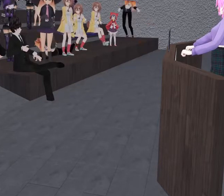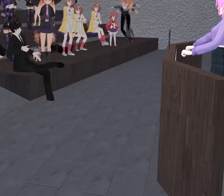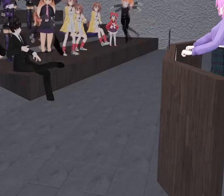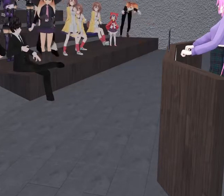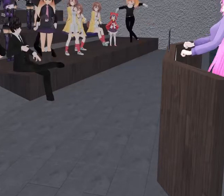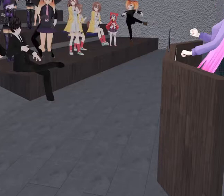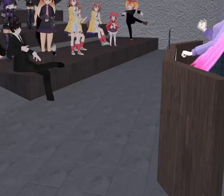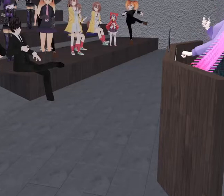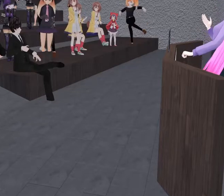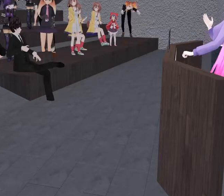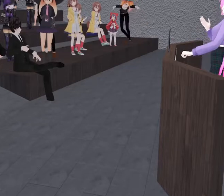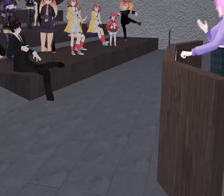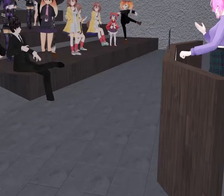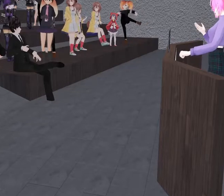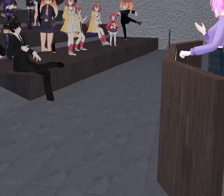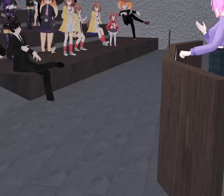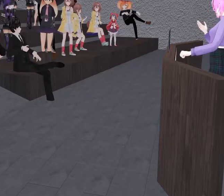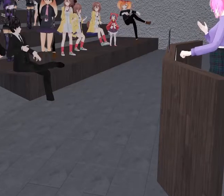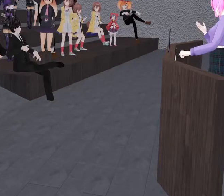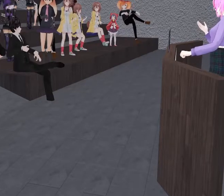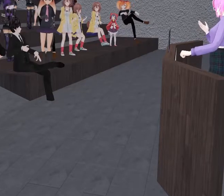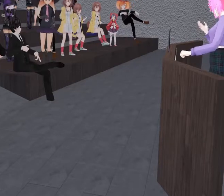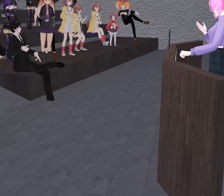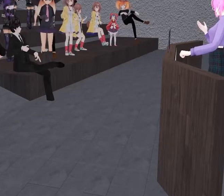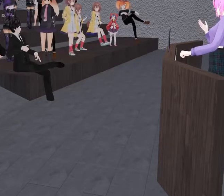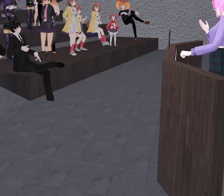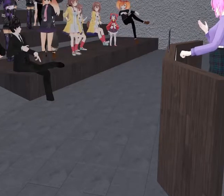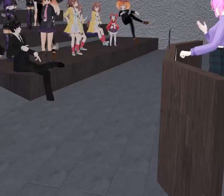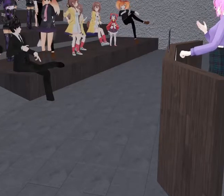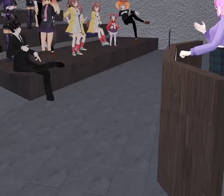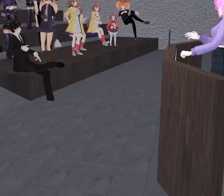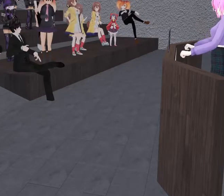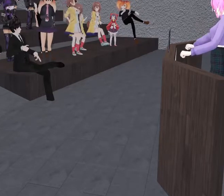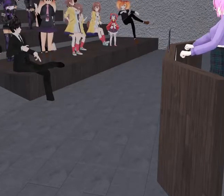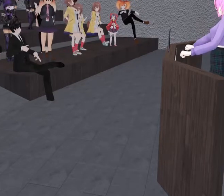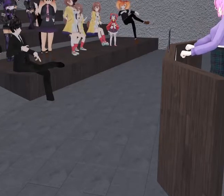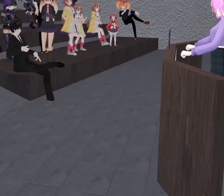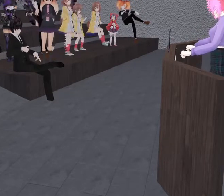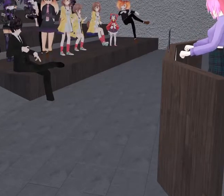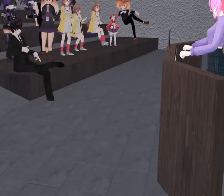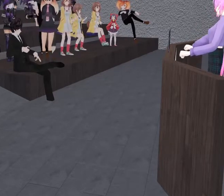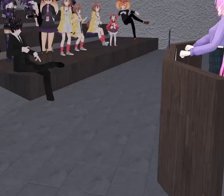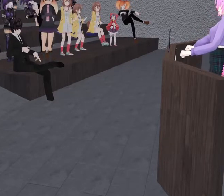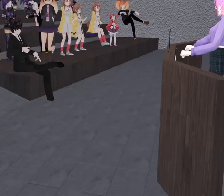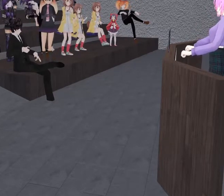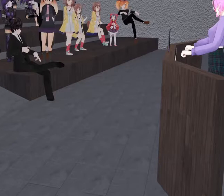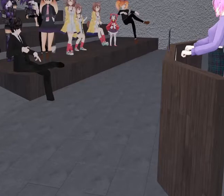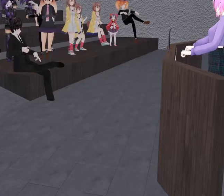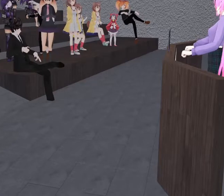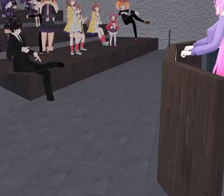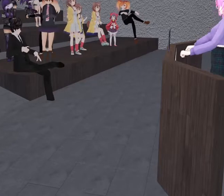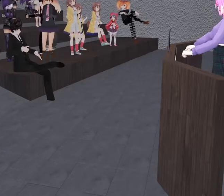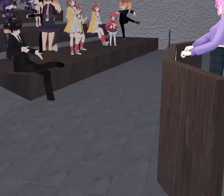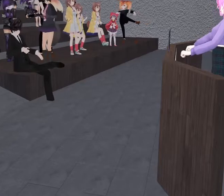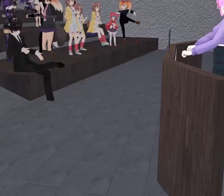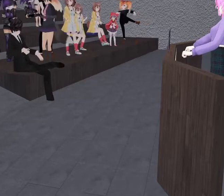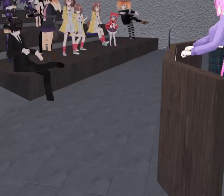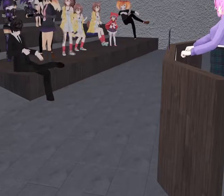people signing. Is this rude or awkward to them? Like, I try and understand their conversation. Is